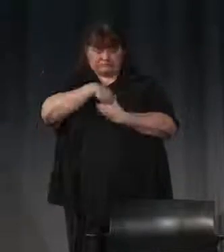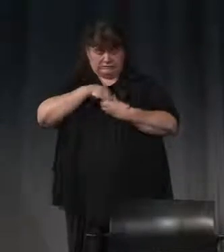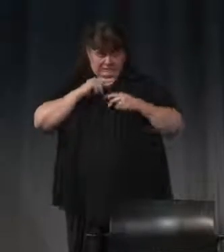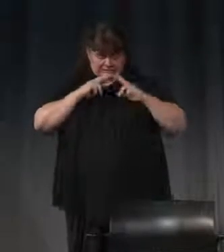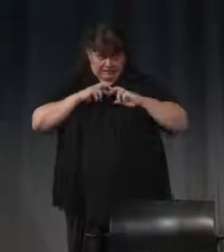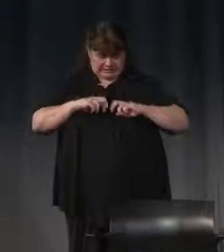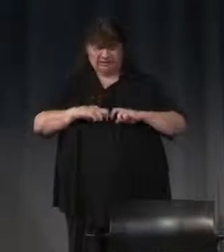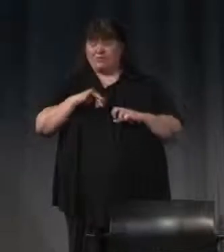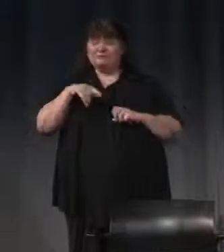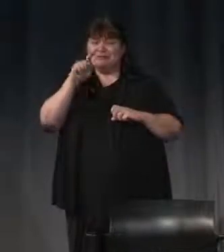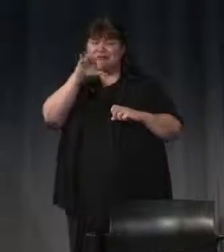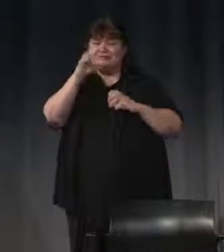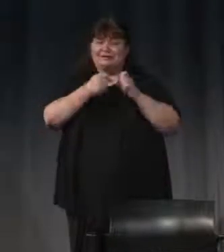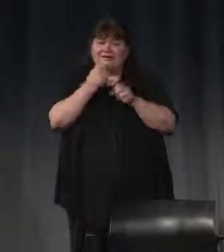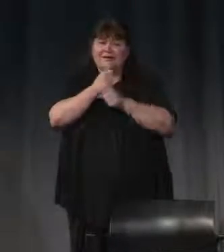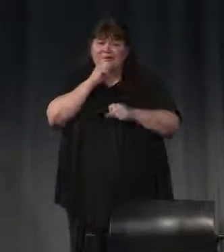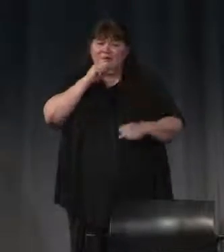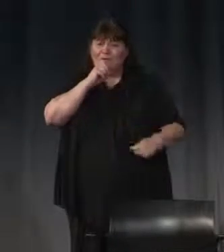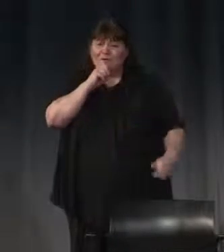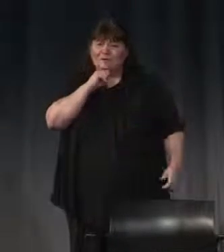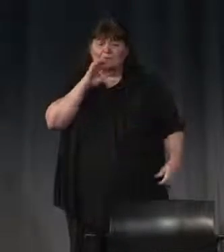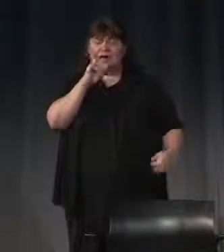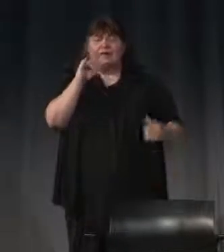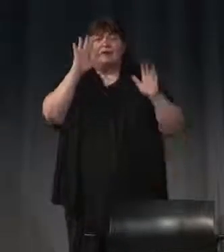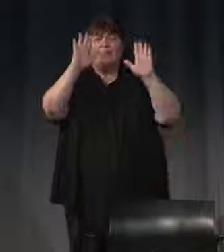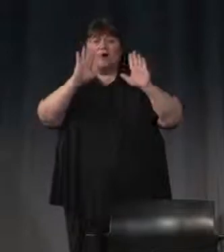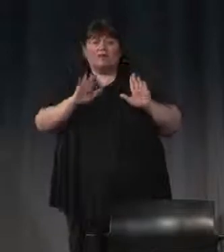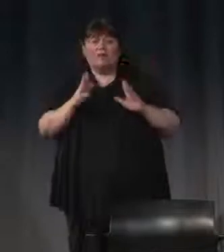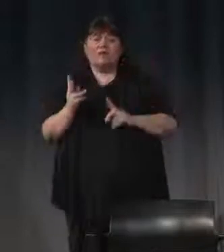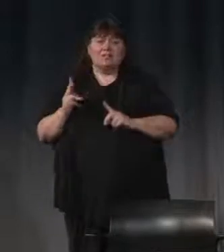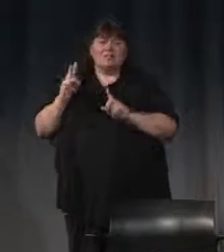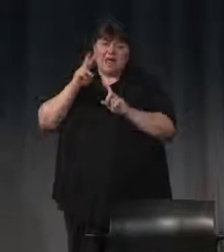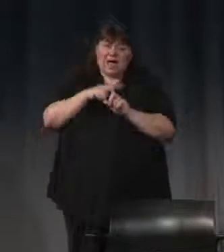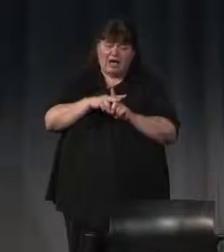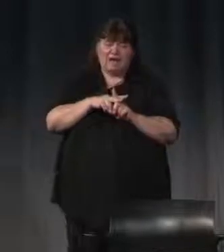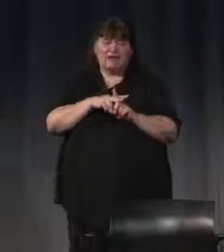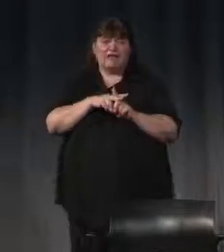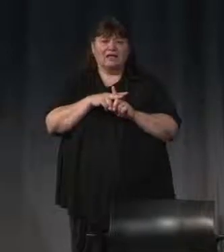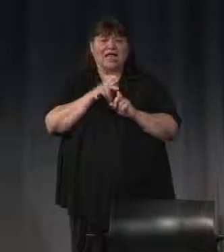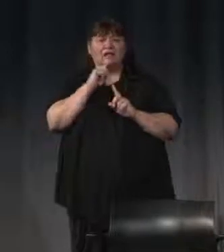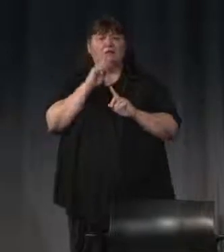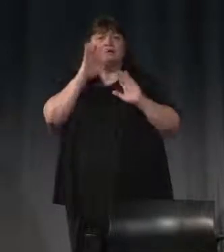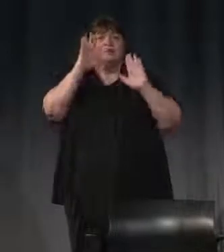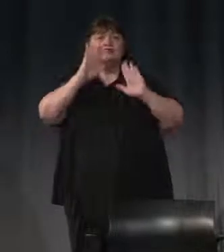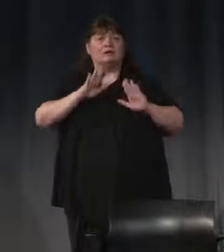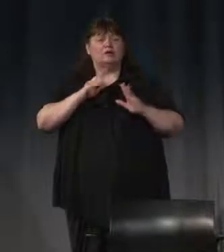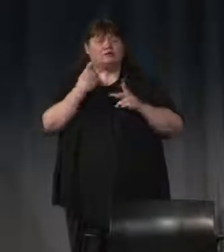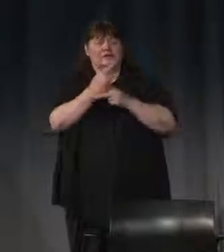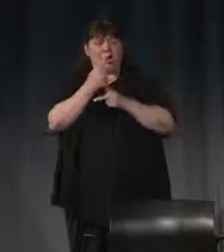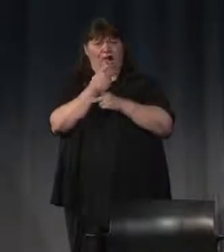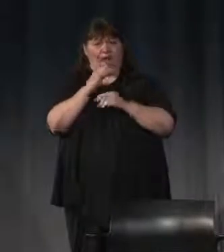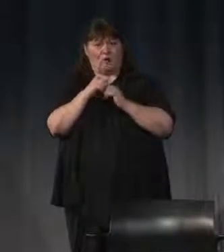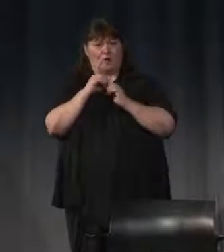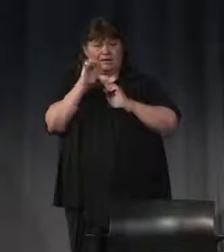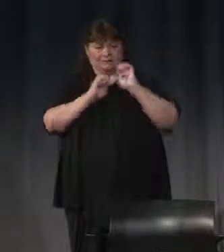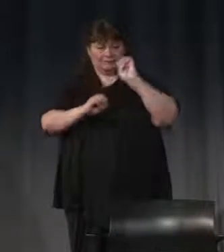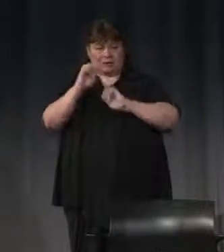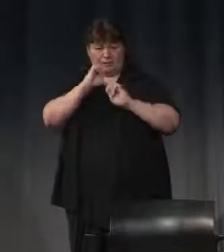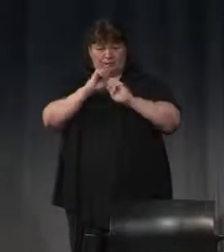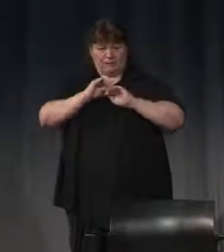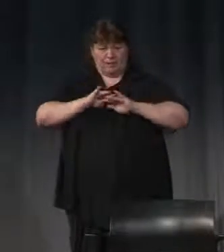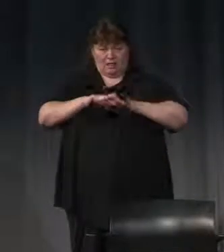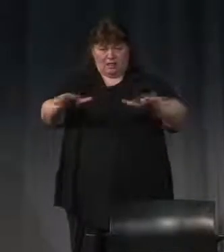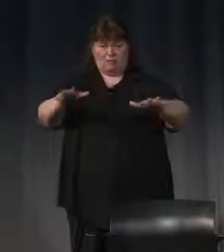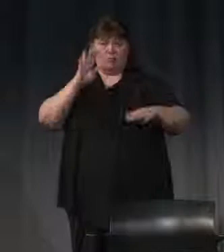are 100-year-old insights. But they're wonderful, and it'd be great to see how they get experimentally cashed out.